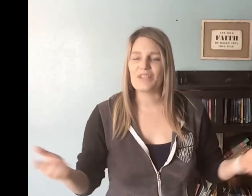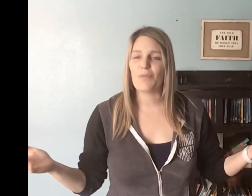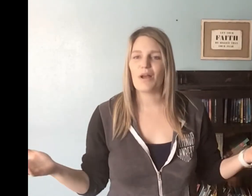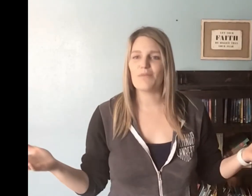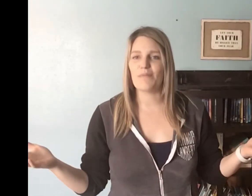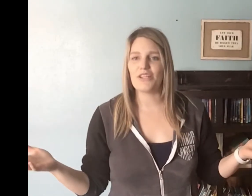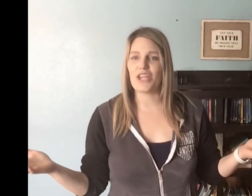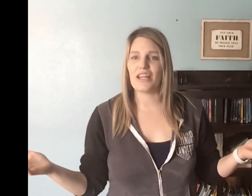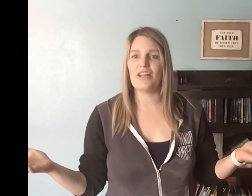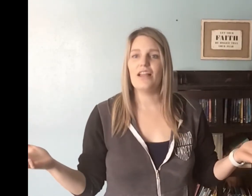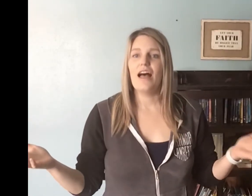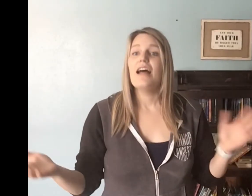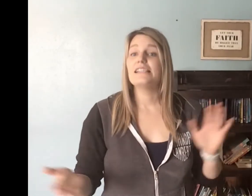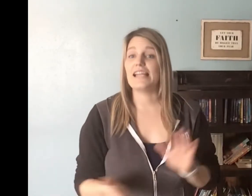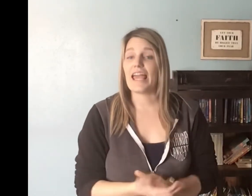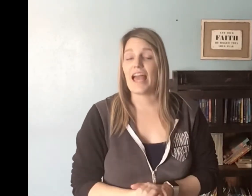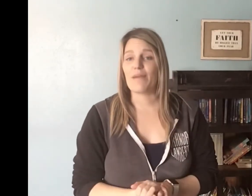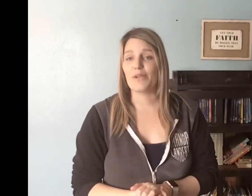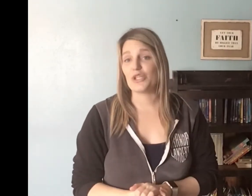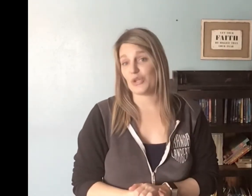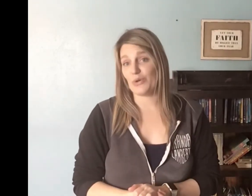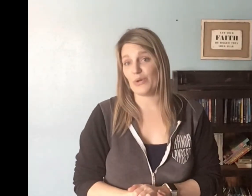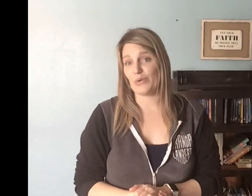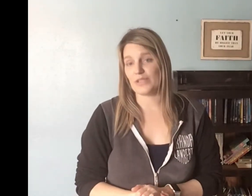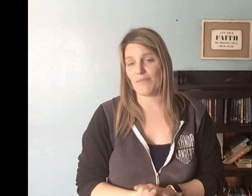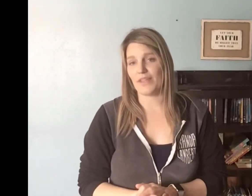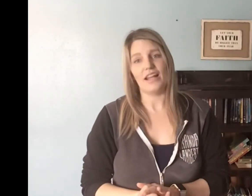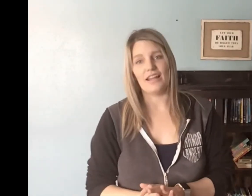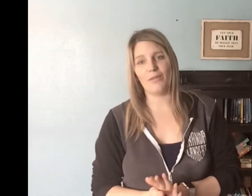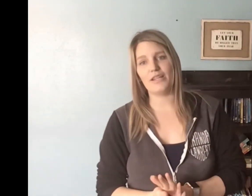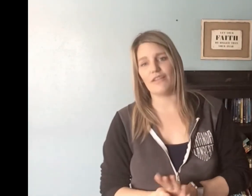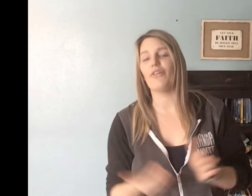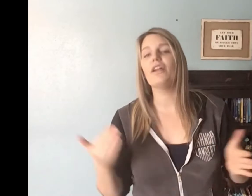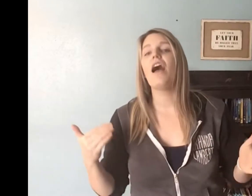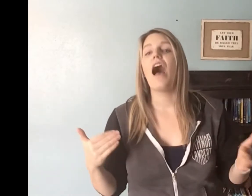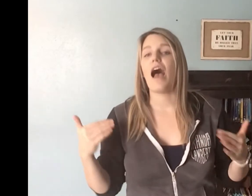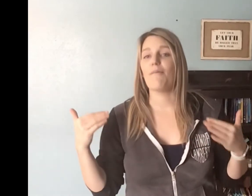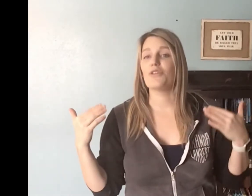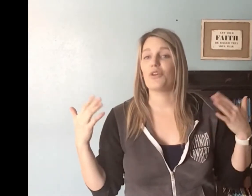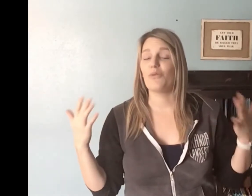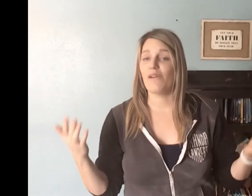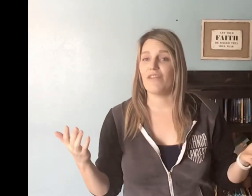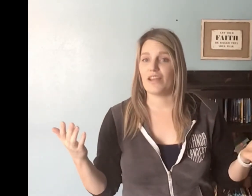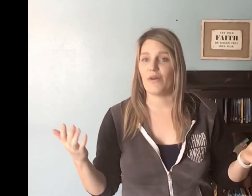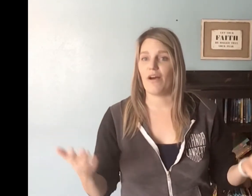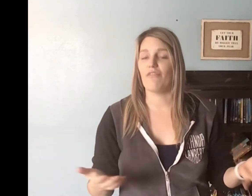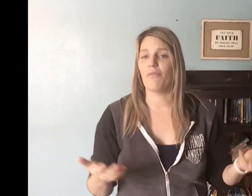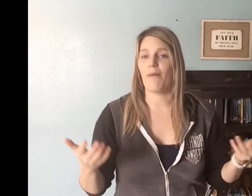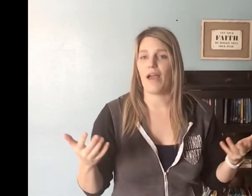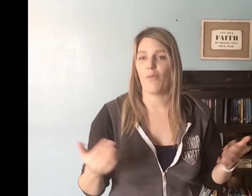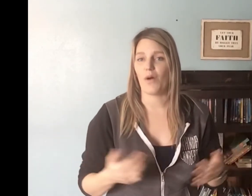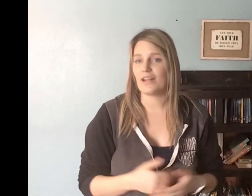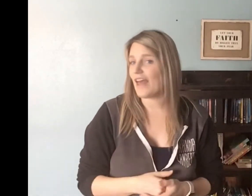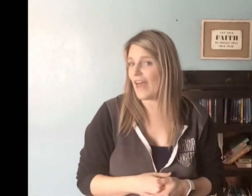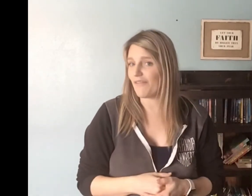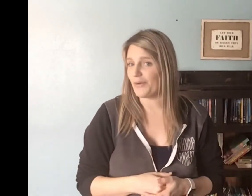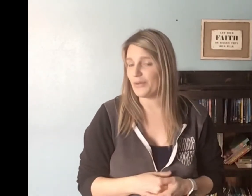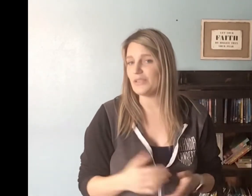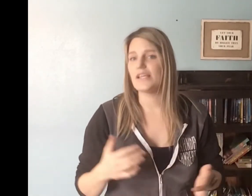guys, welcome to my channel. Today I'm going to show you something a little bit different. I'm going to show you a video of my 1.5-year-old,